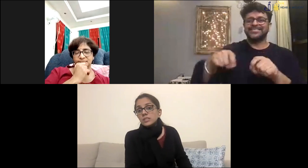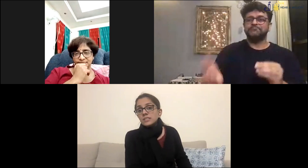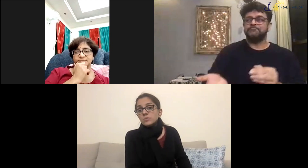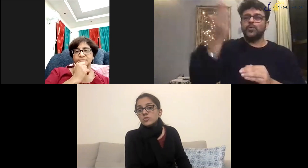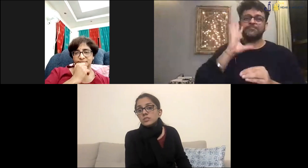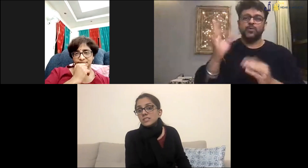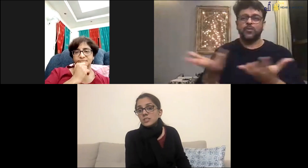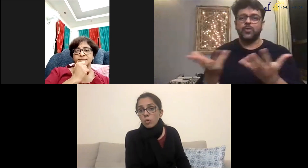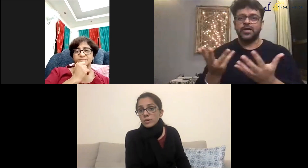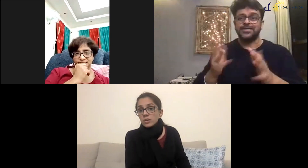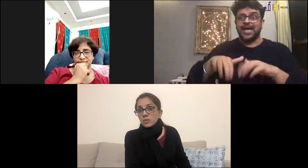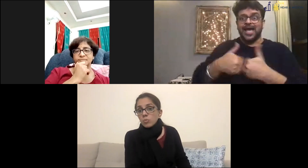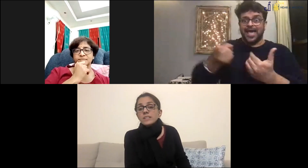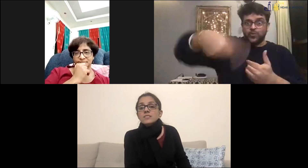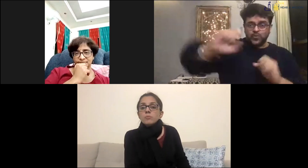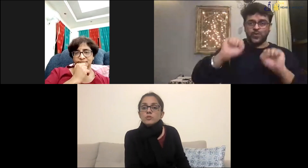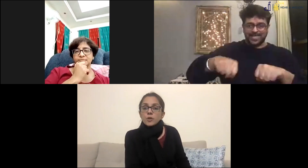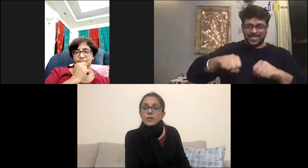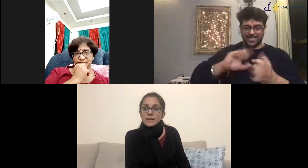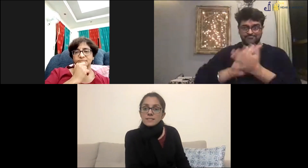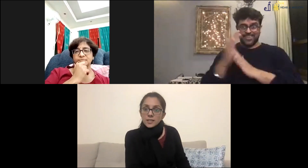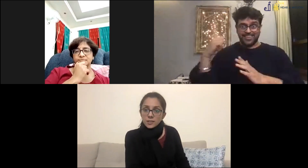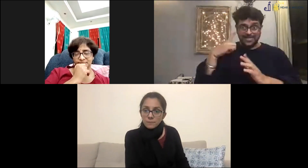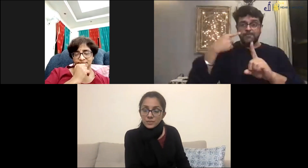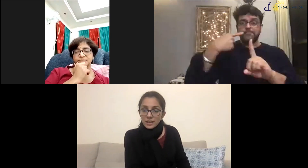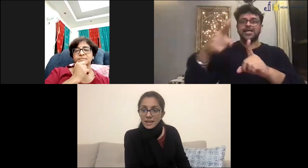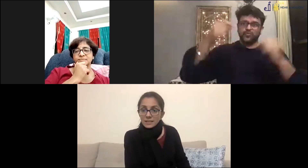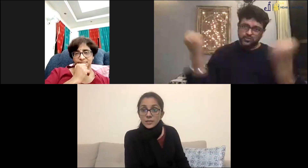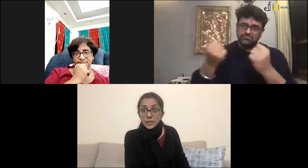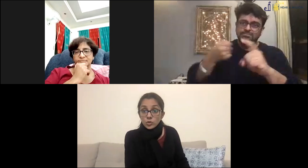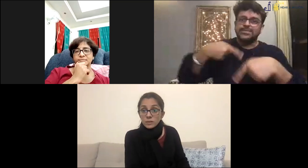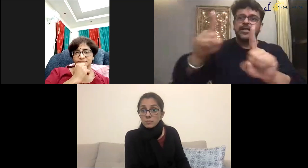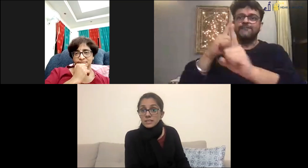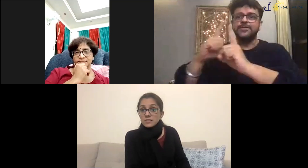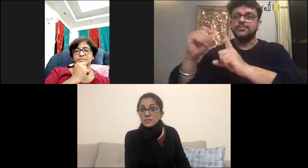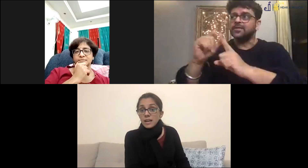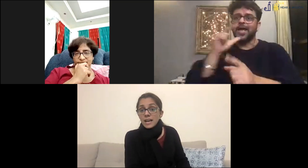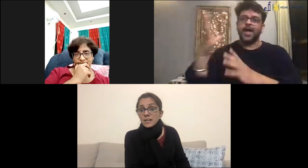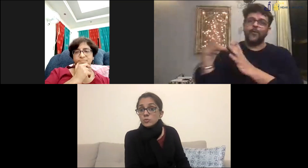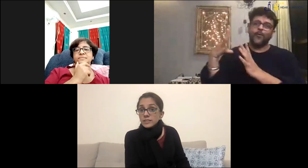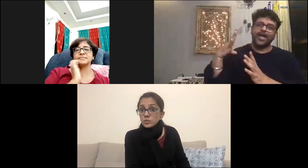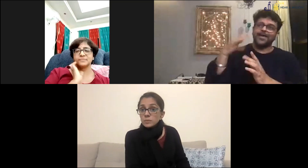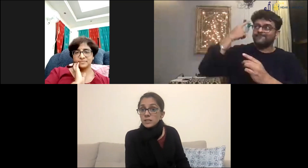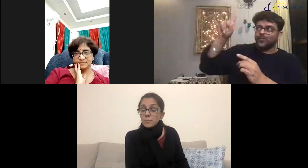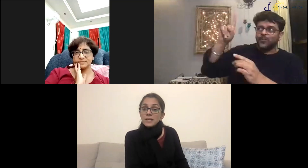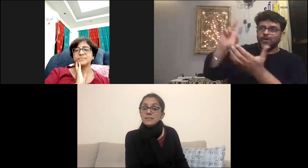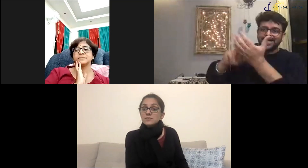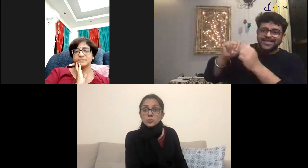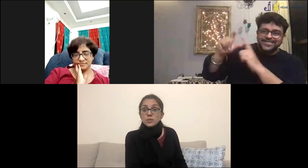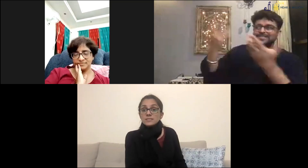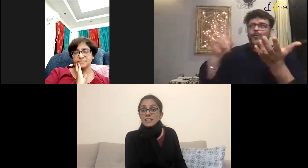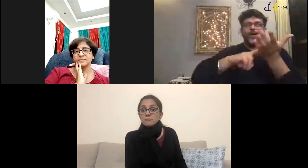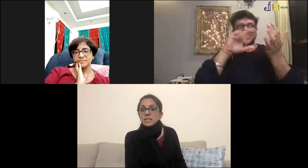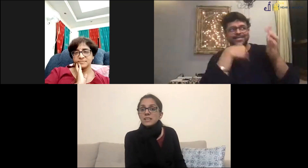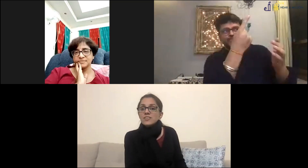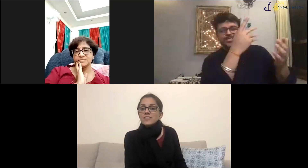true thing is we just need more. What is the most prioritized thing? And can you become a leader? And are you ready to become, like, do